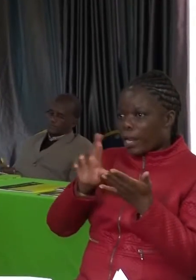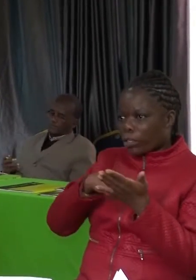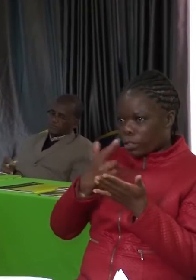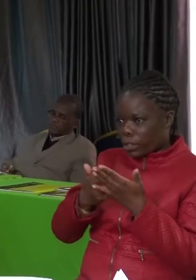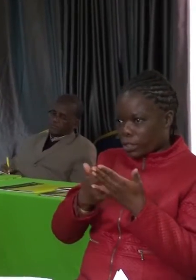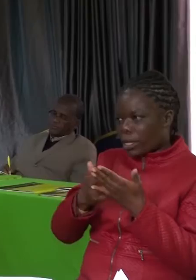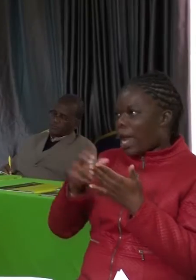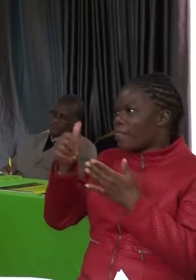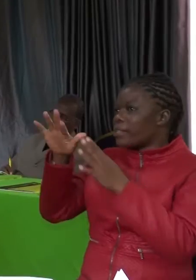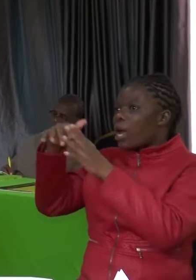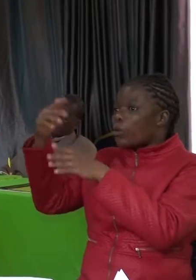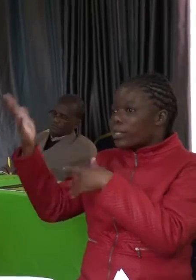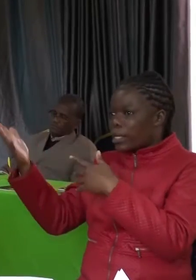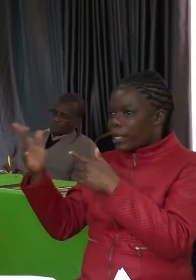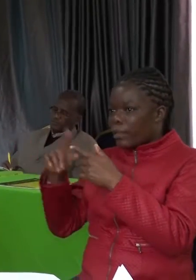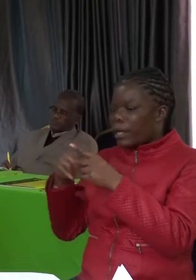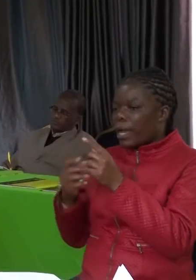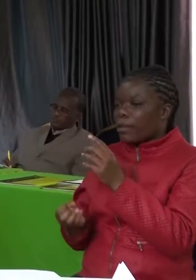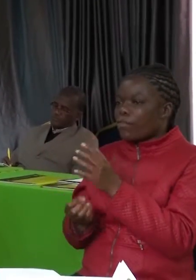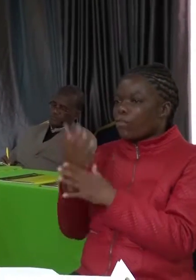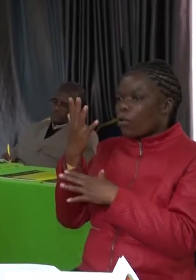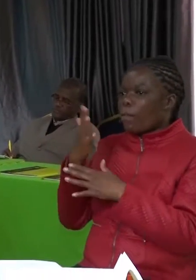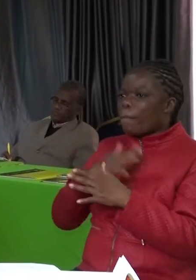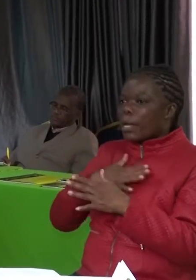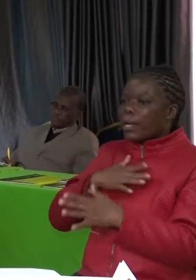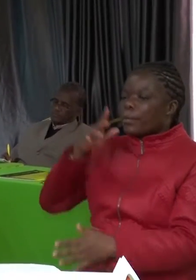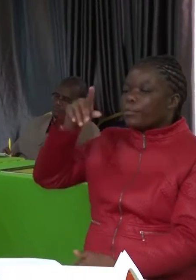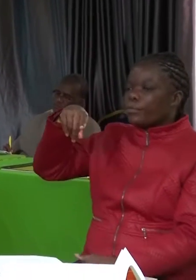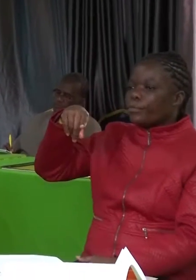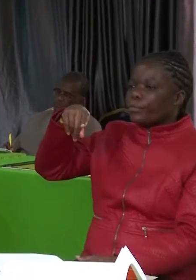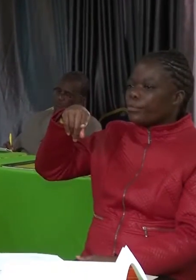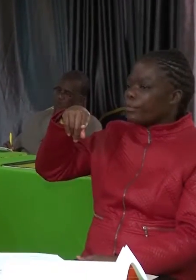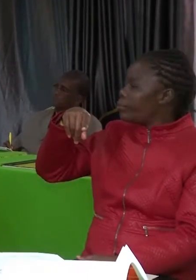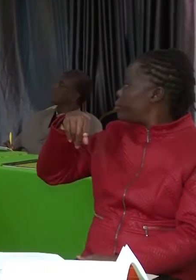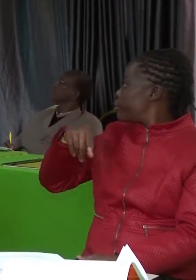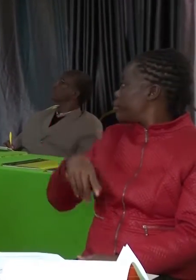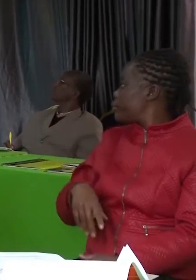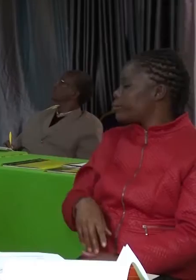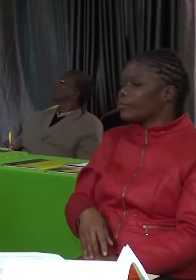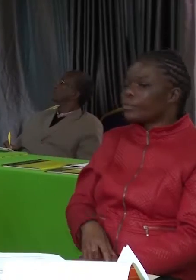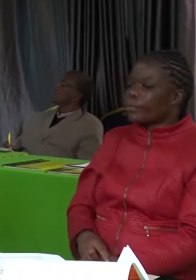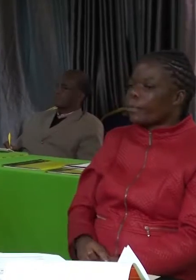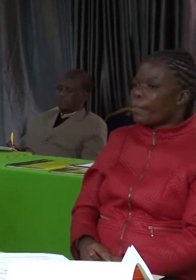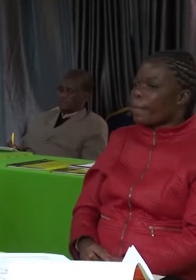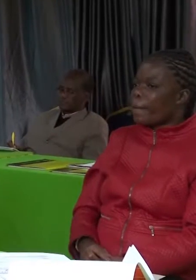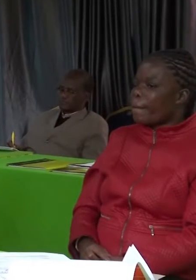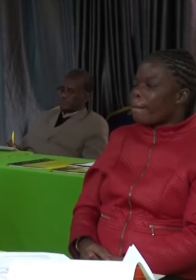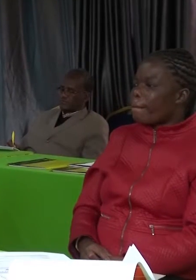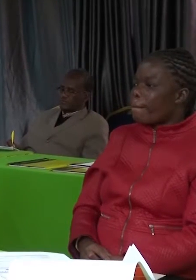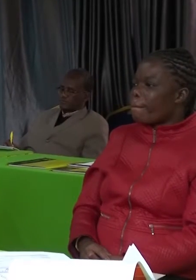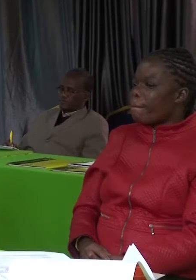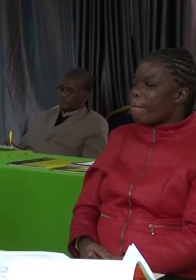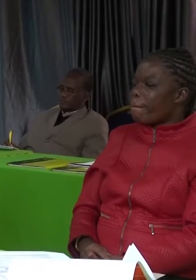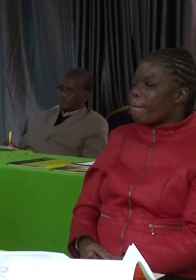them together, and form my portfolio. Then this portfolio, when I